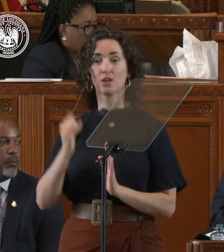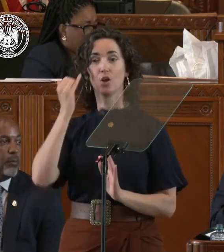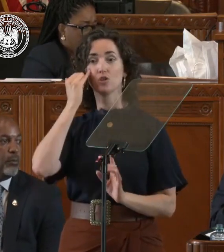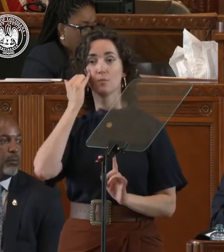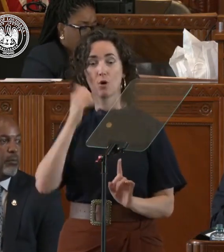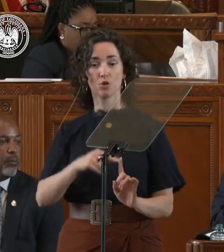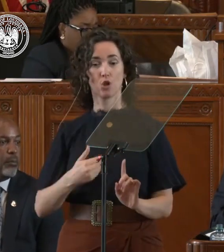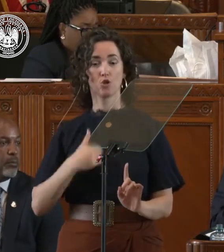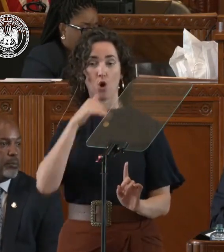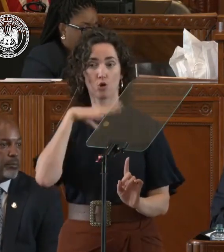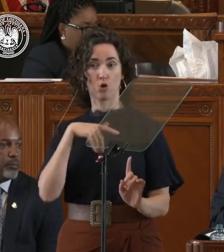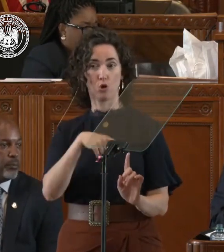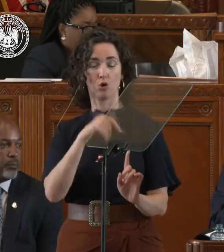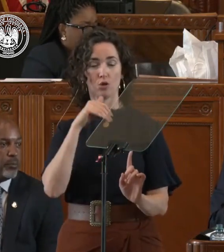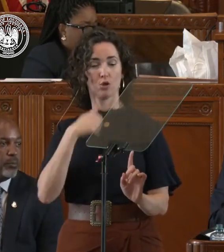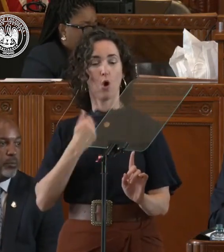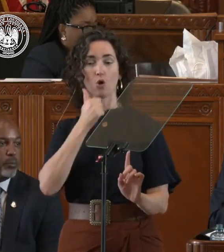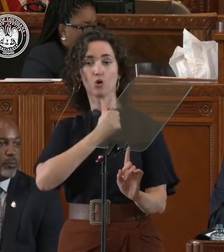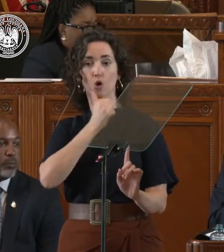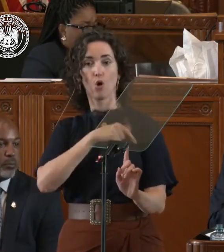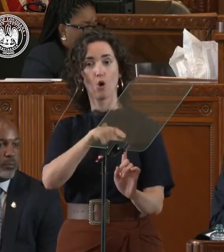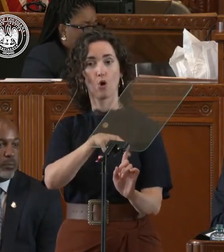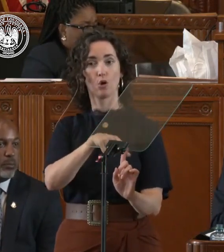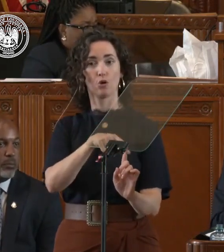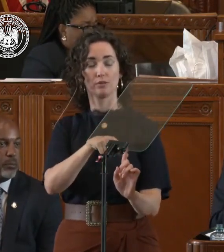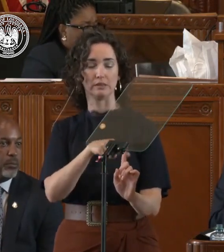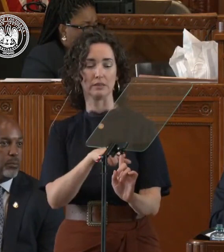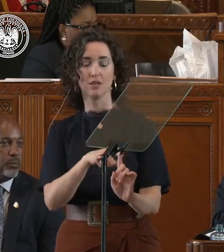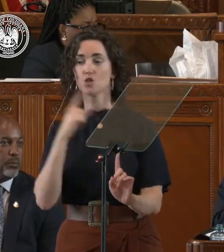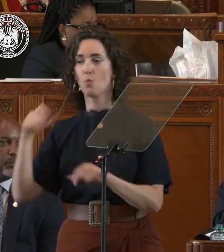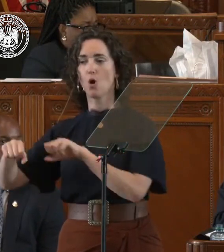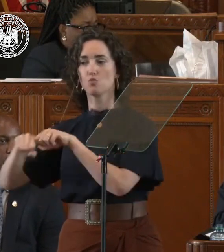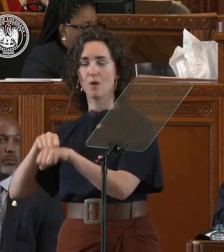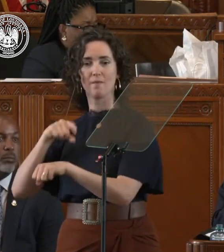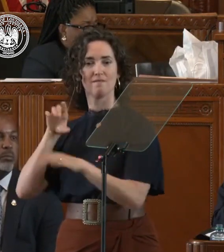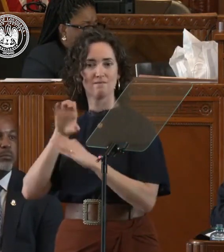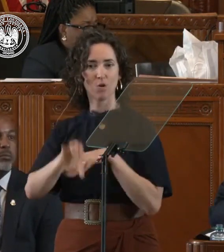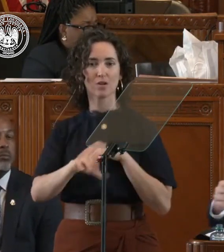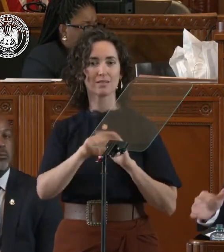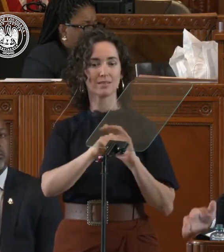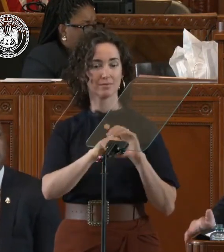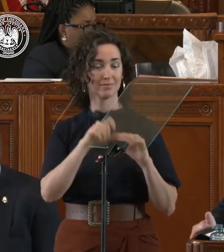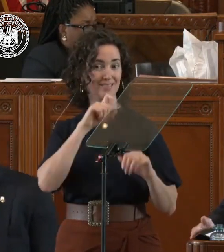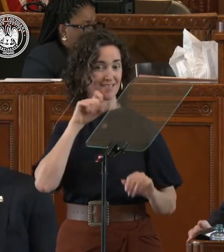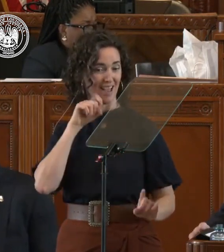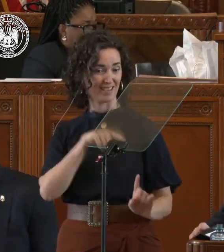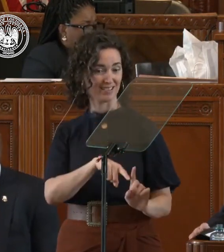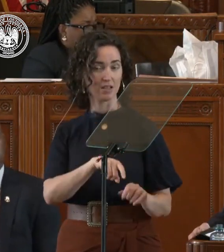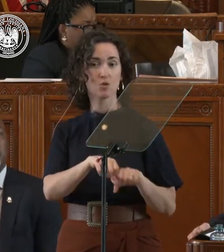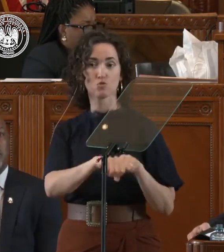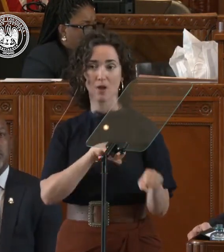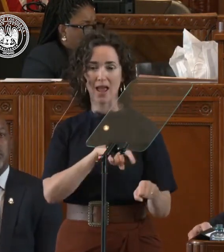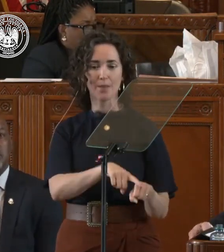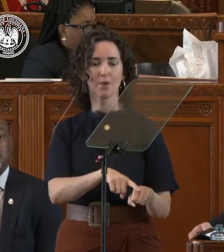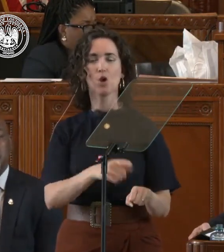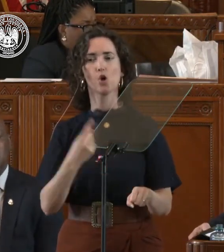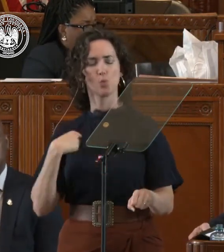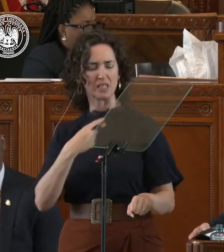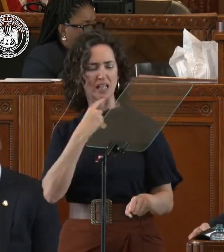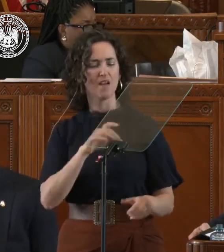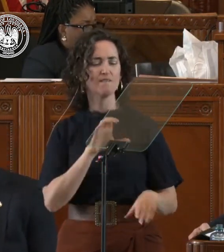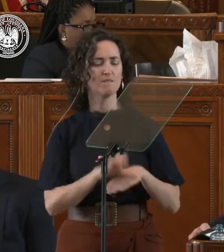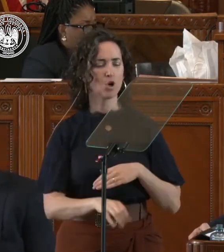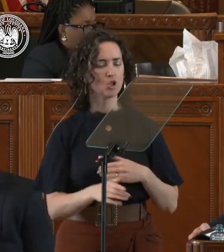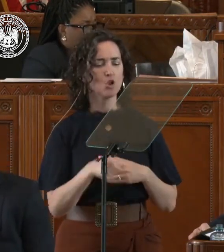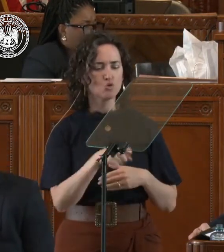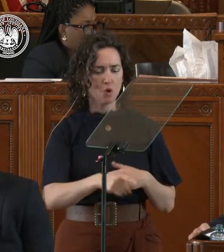forced by law to carry her rapist baby to term regardless of the impact on her own physical or